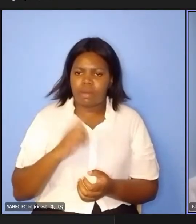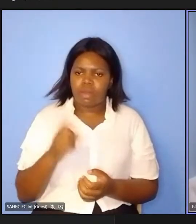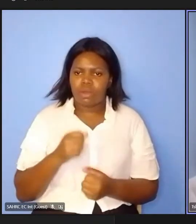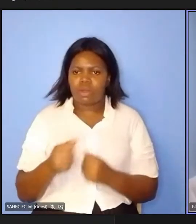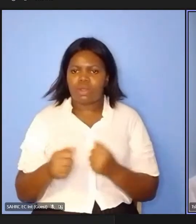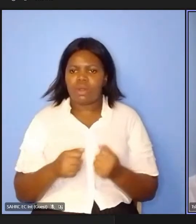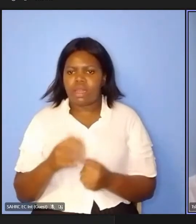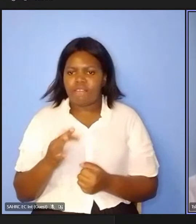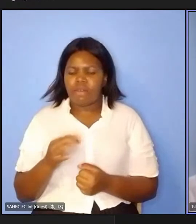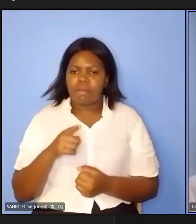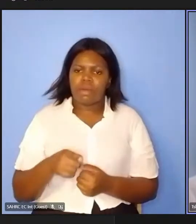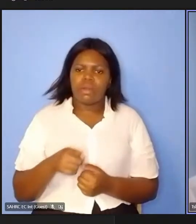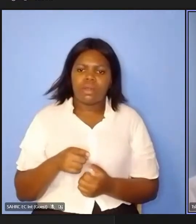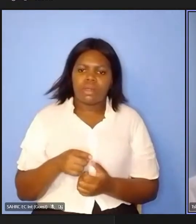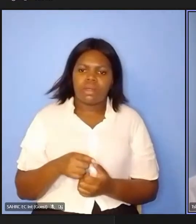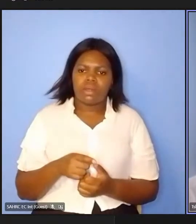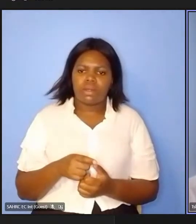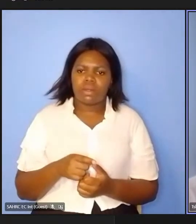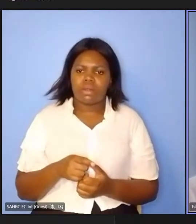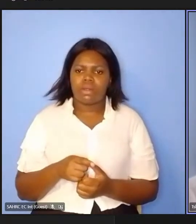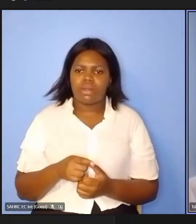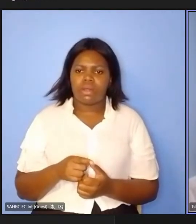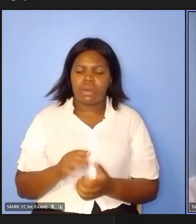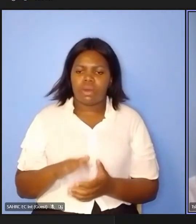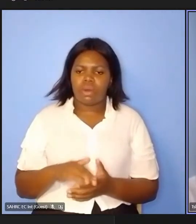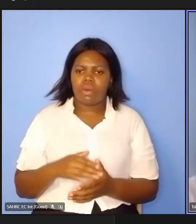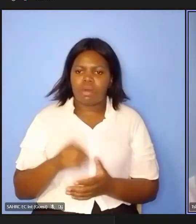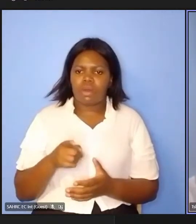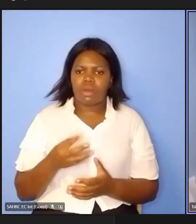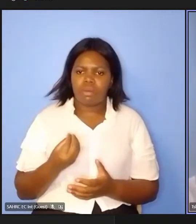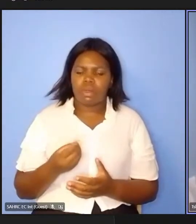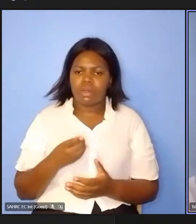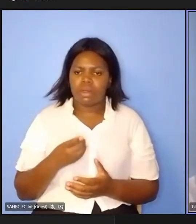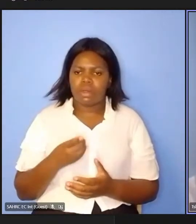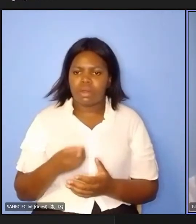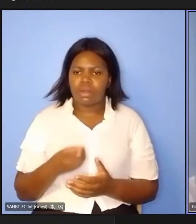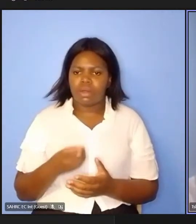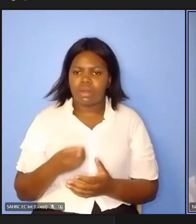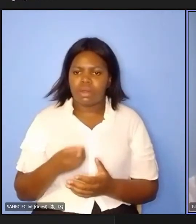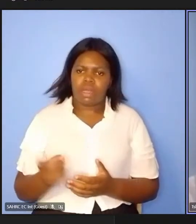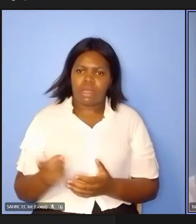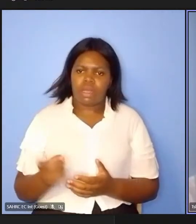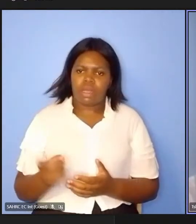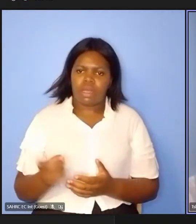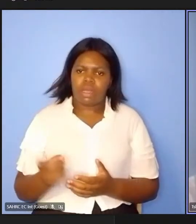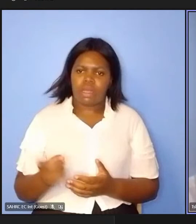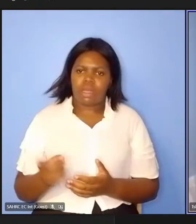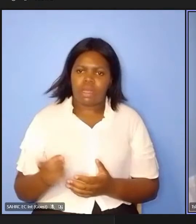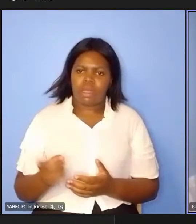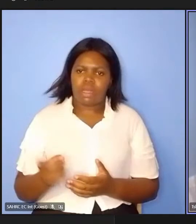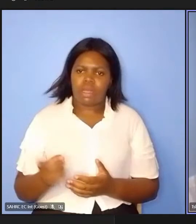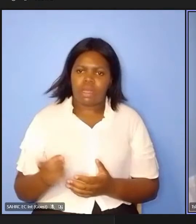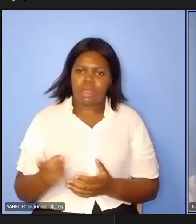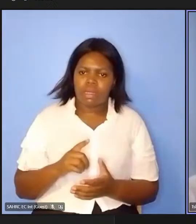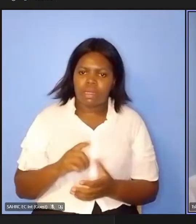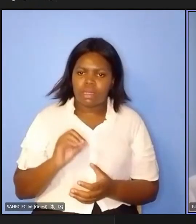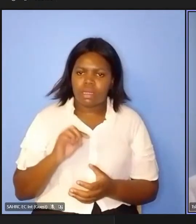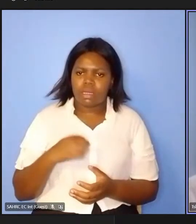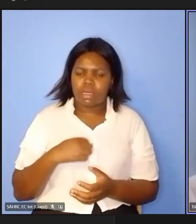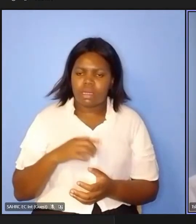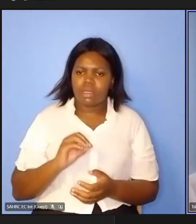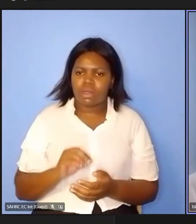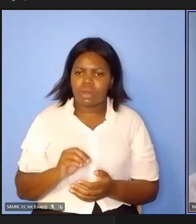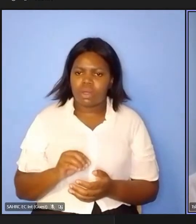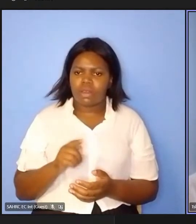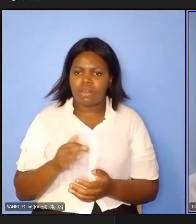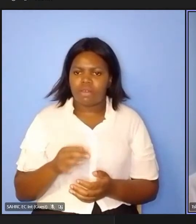proceedings. Had it not been that that learner had a quite compassionate neighbor who knew about us, that learner was about to just give